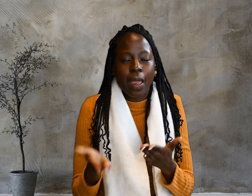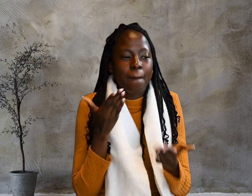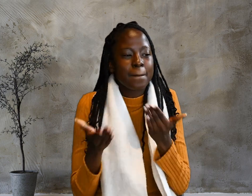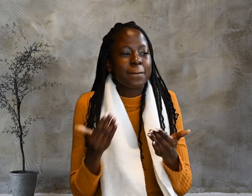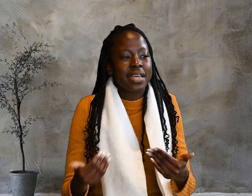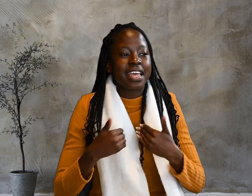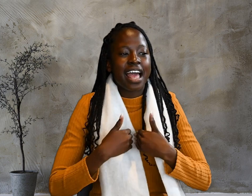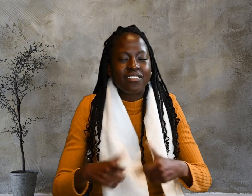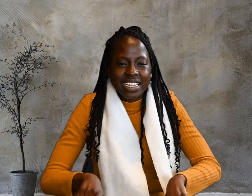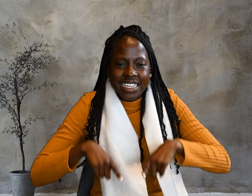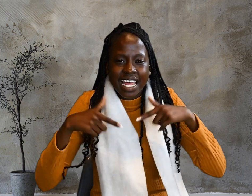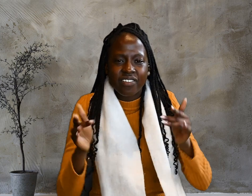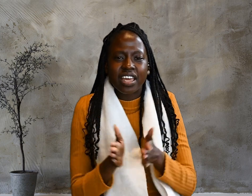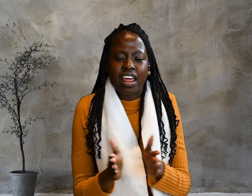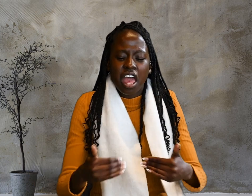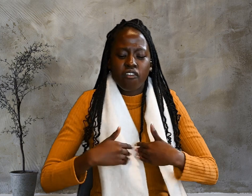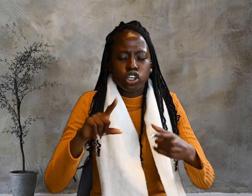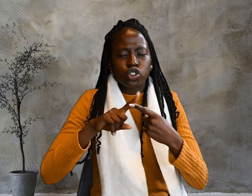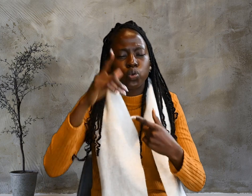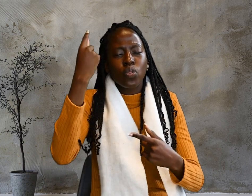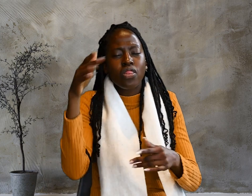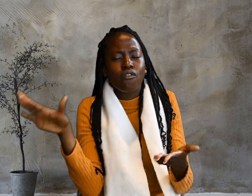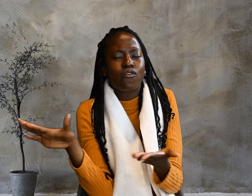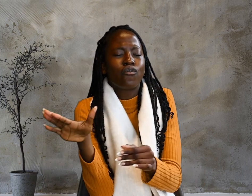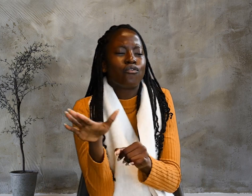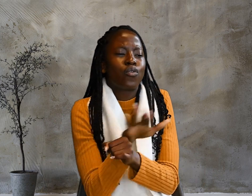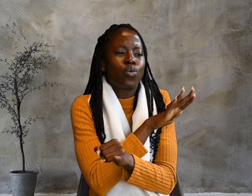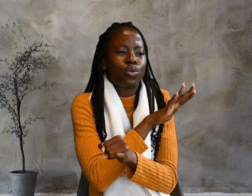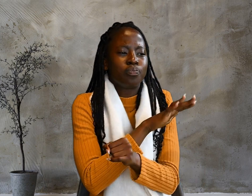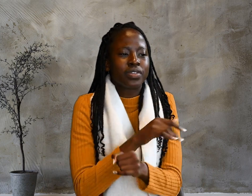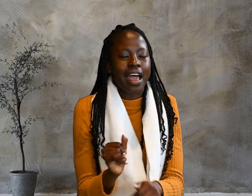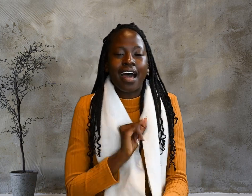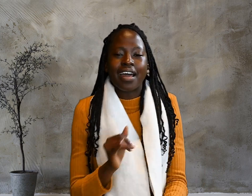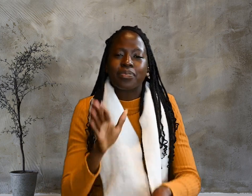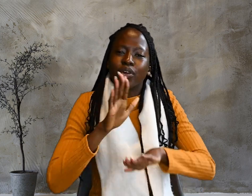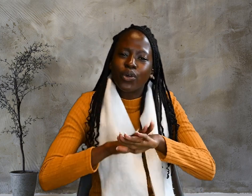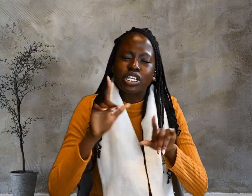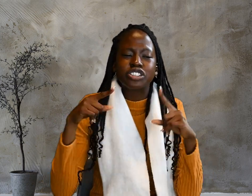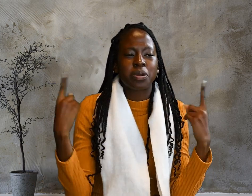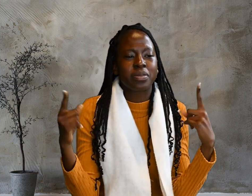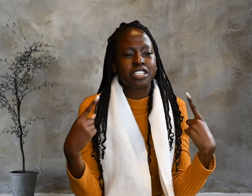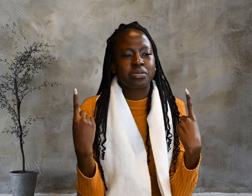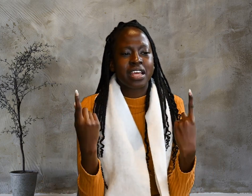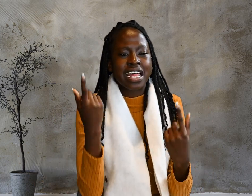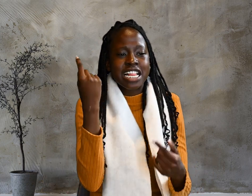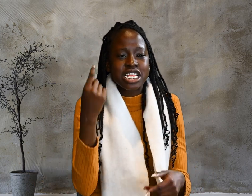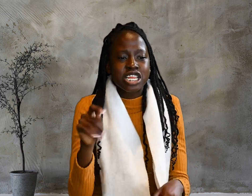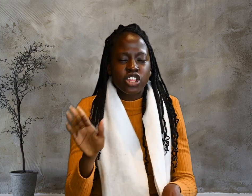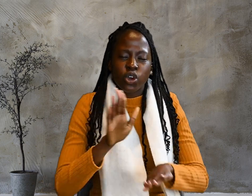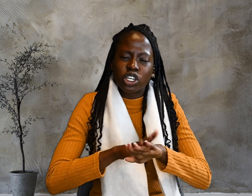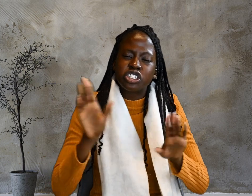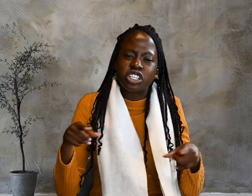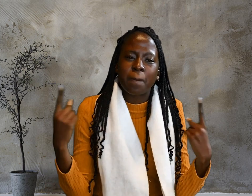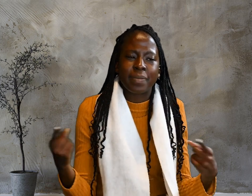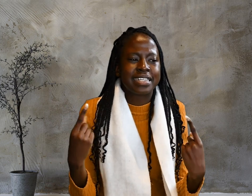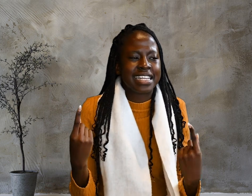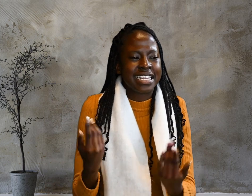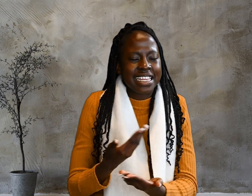have life and have it to the full. I am the good shepherd. The good shepherd lays